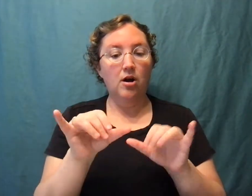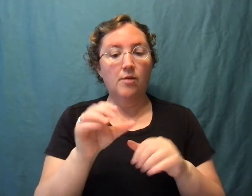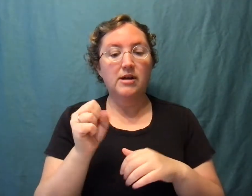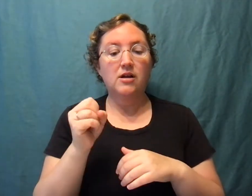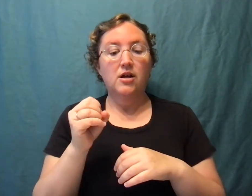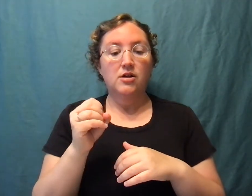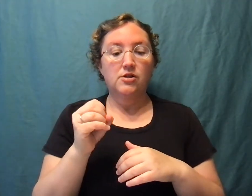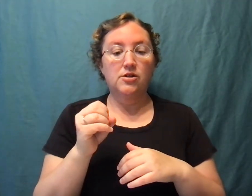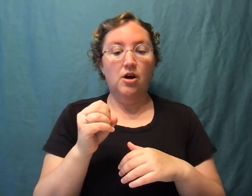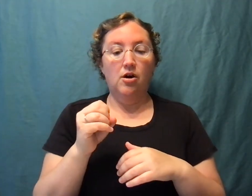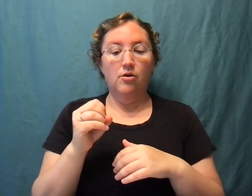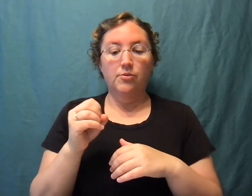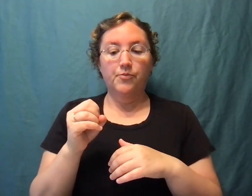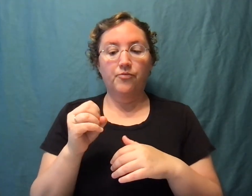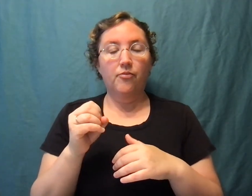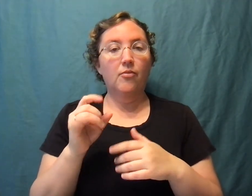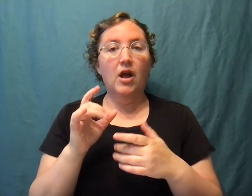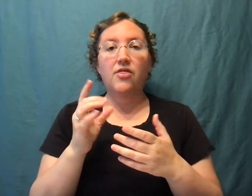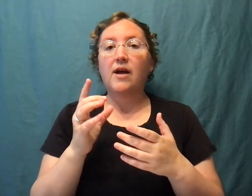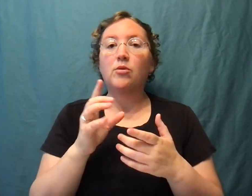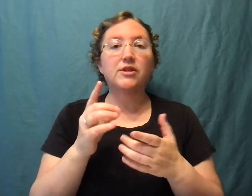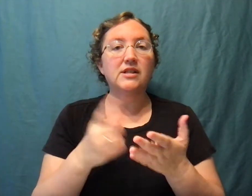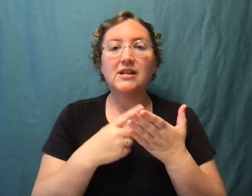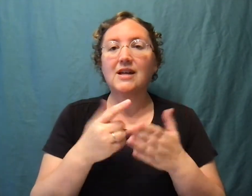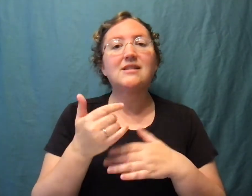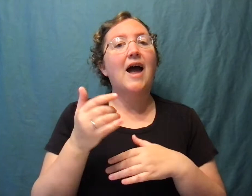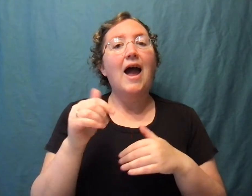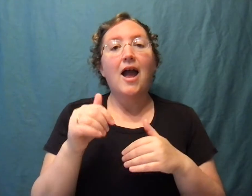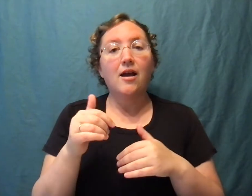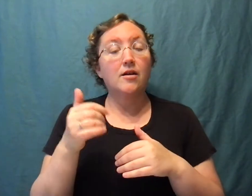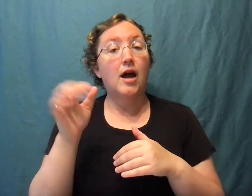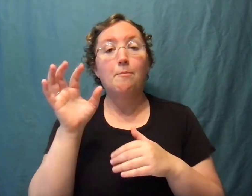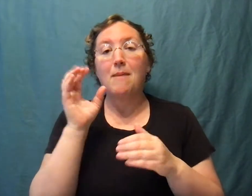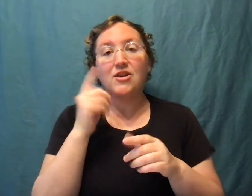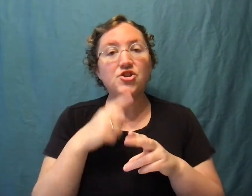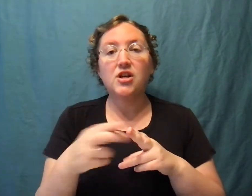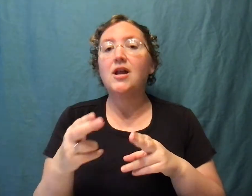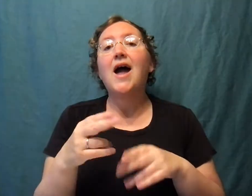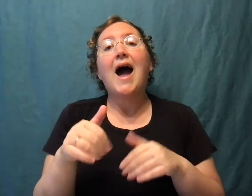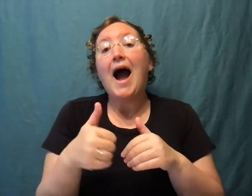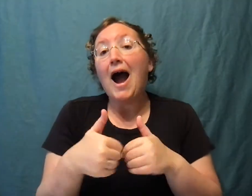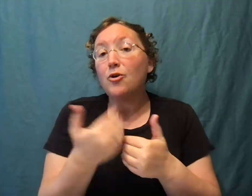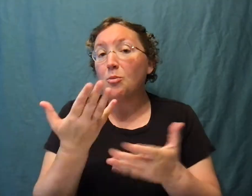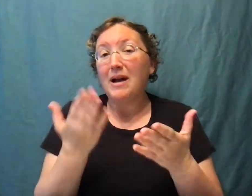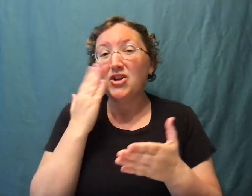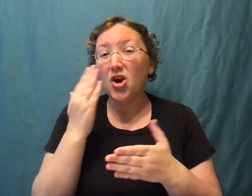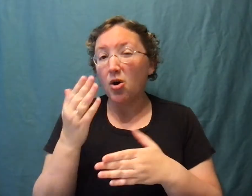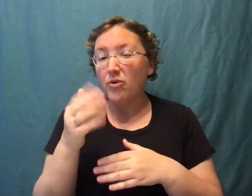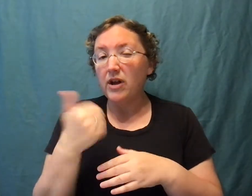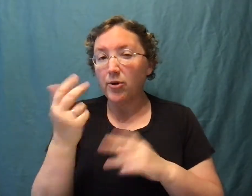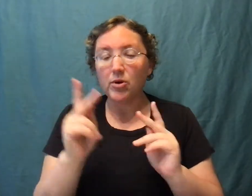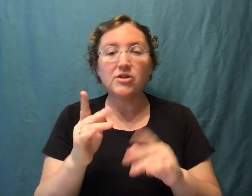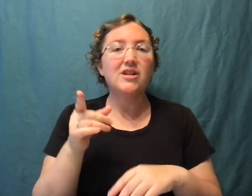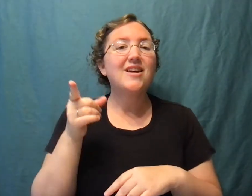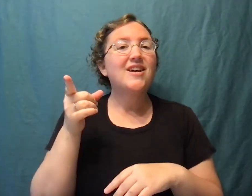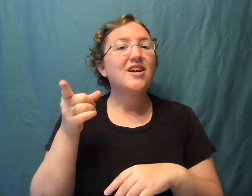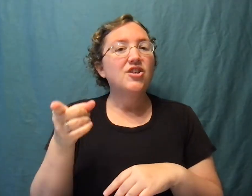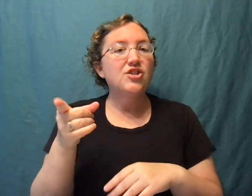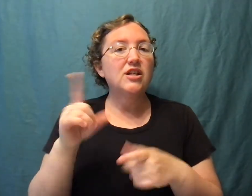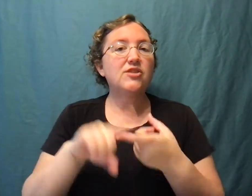common, so they will discuss and mention how you might know the other person. She's